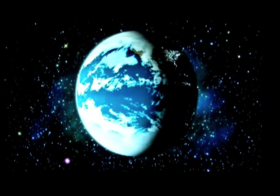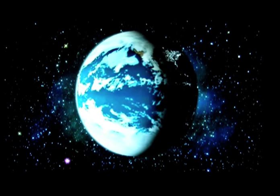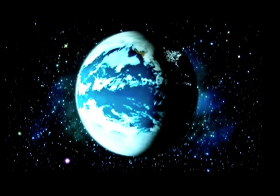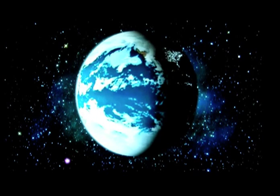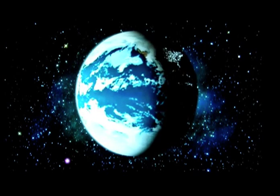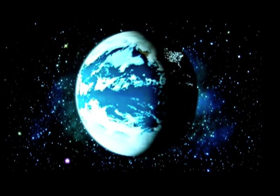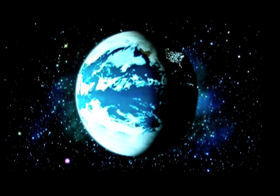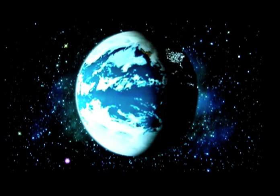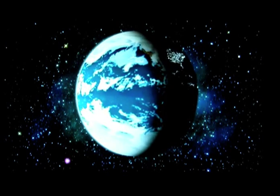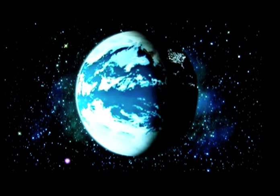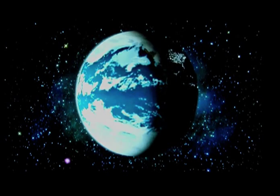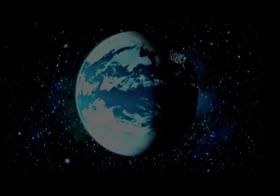feel free to save us from there.